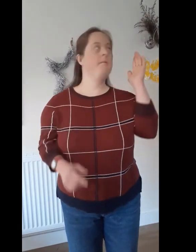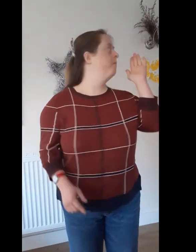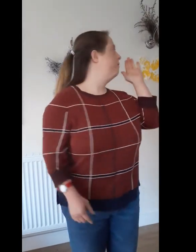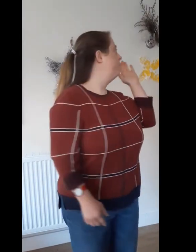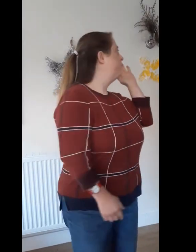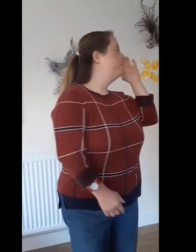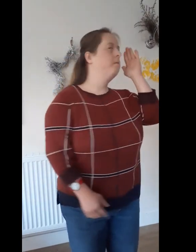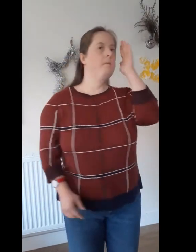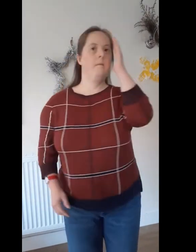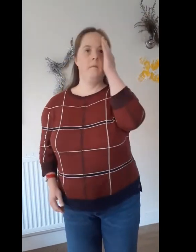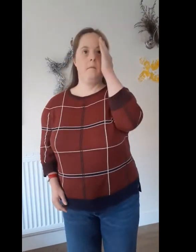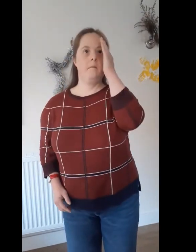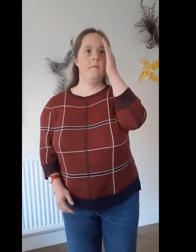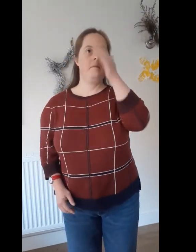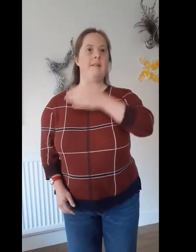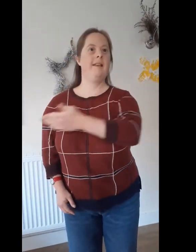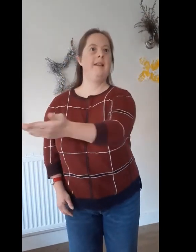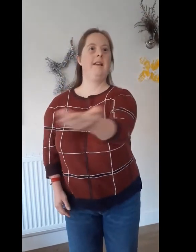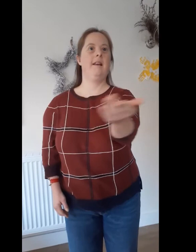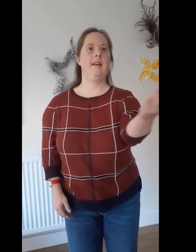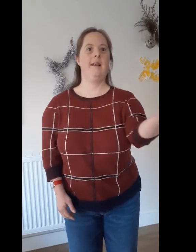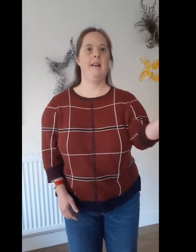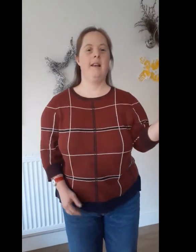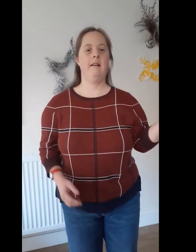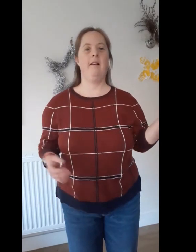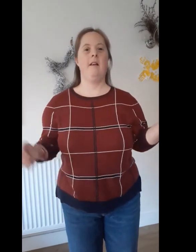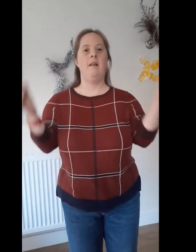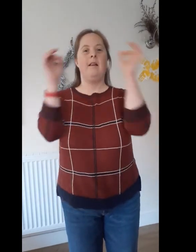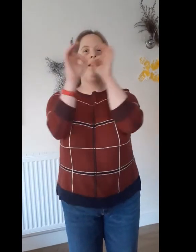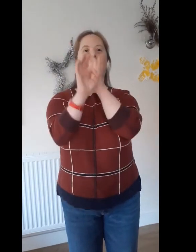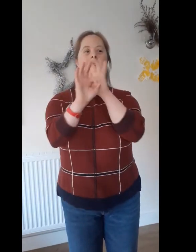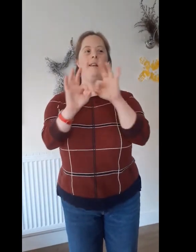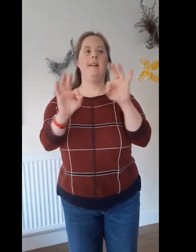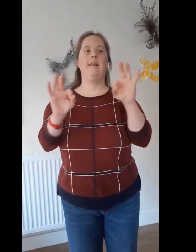face towards you and give you peace.